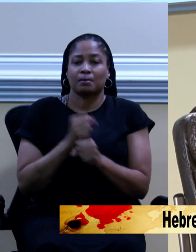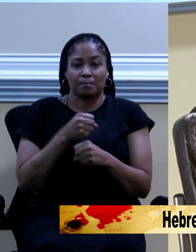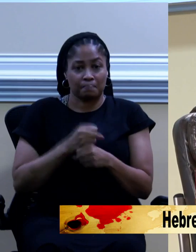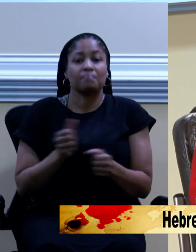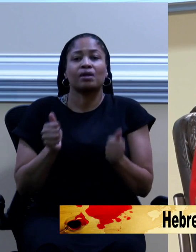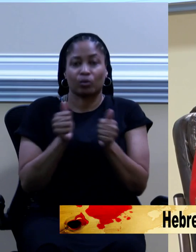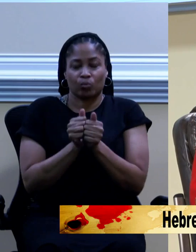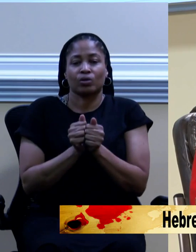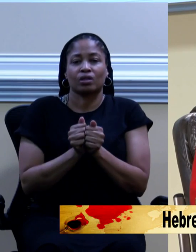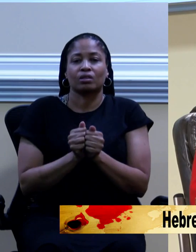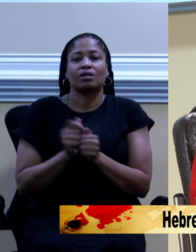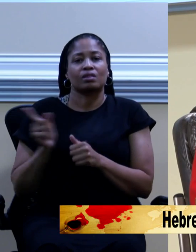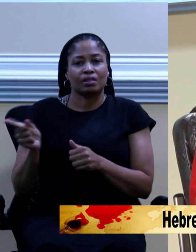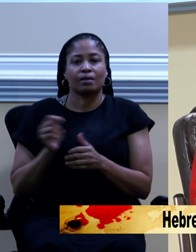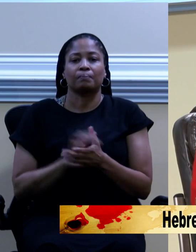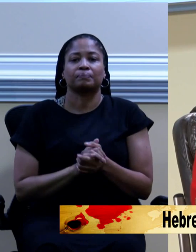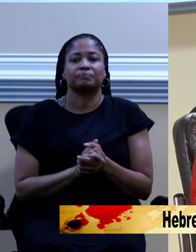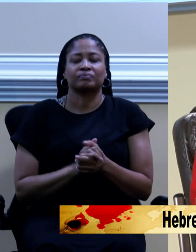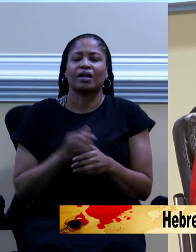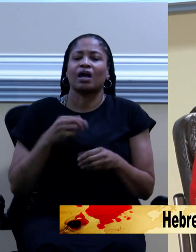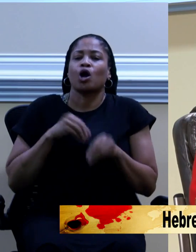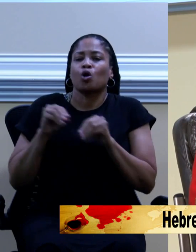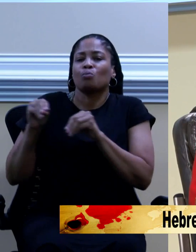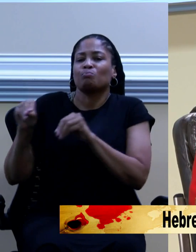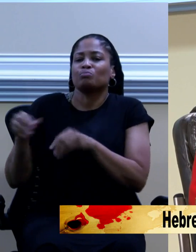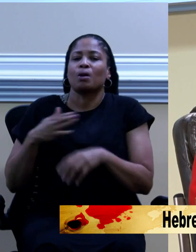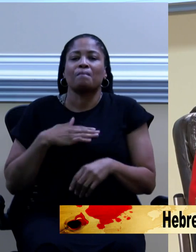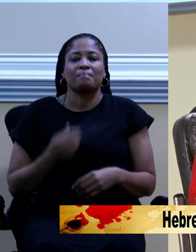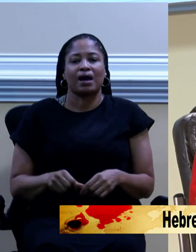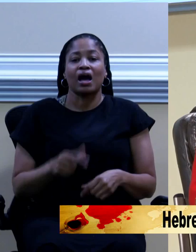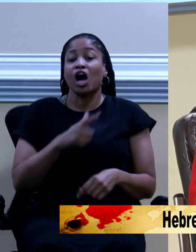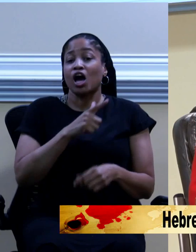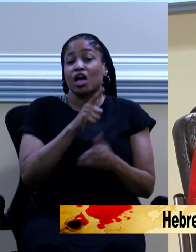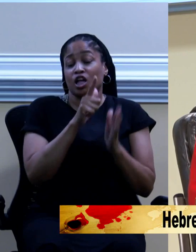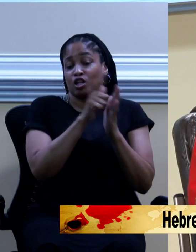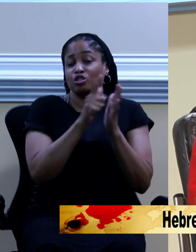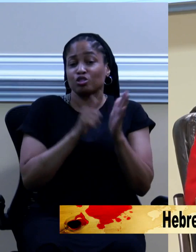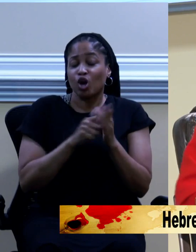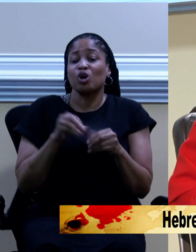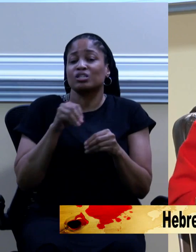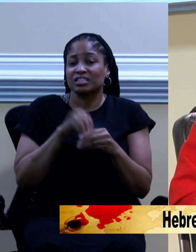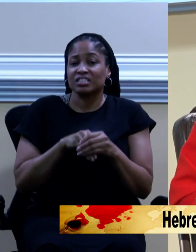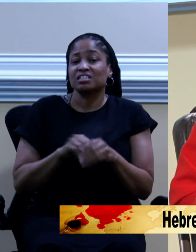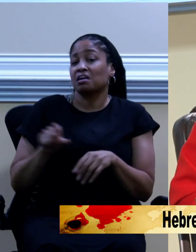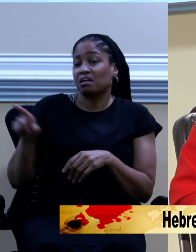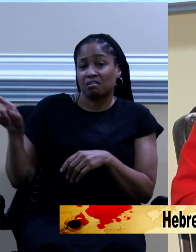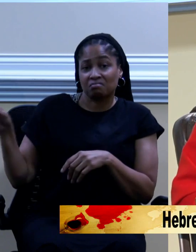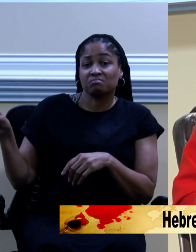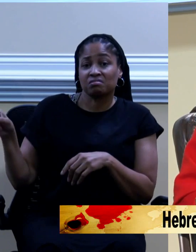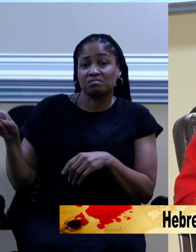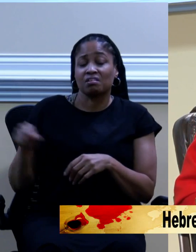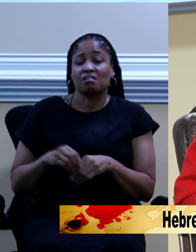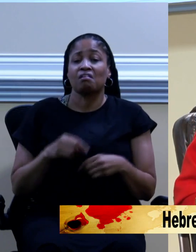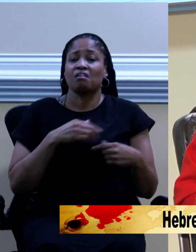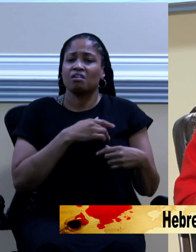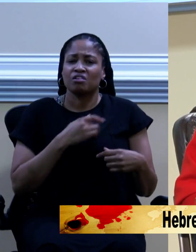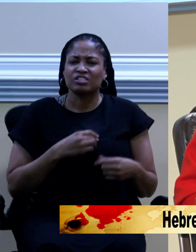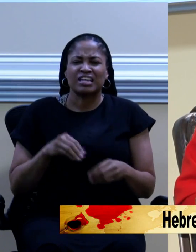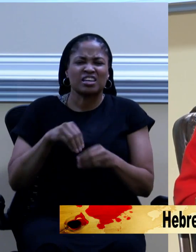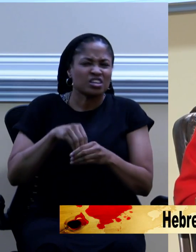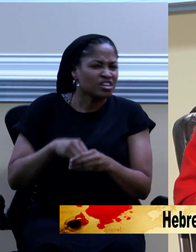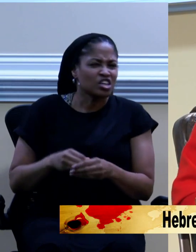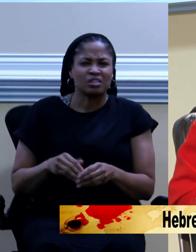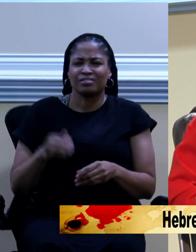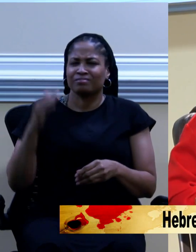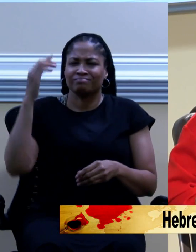Go ahead. I will put my laws into their hearts. That's the new covenant. Yes. I will put my laws in their heart. And in their minds will I